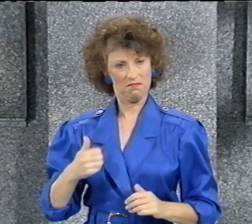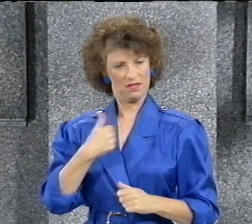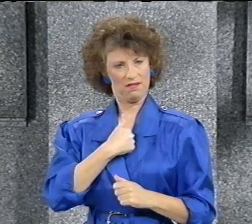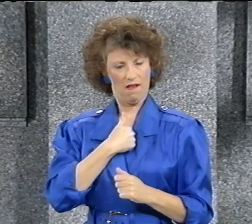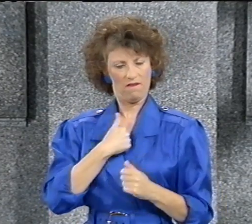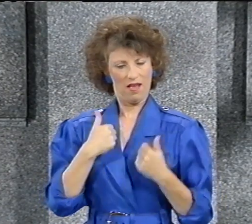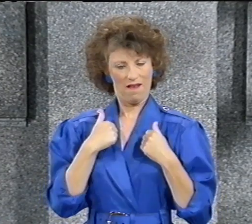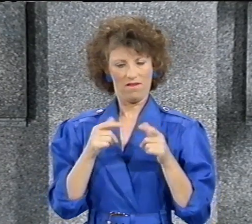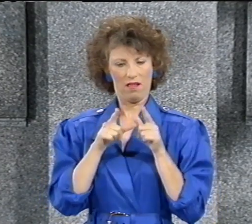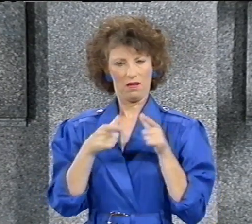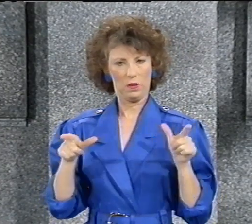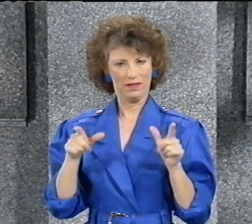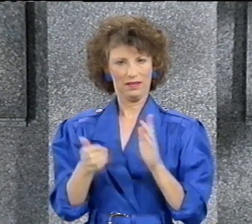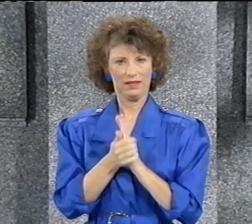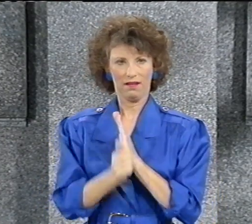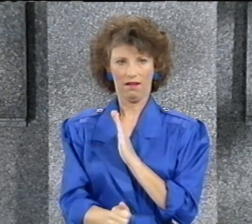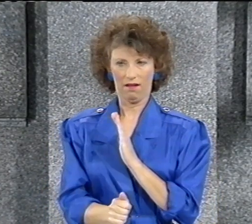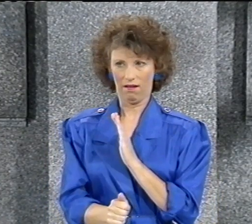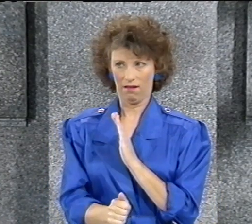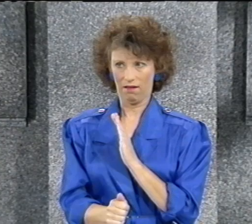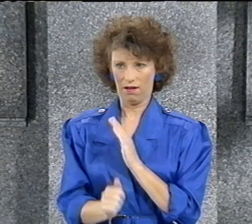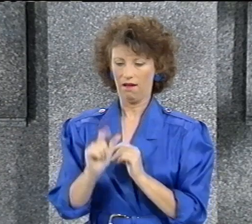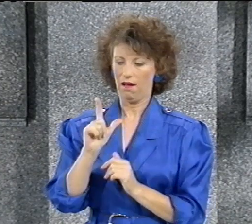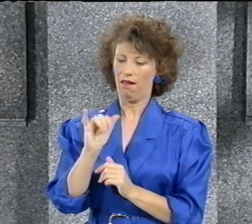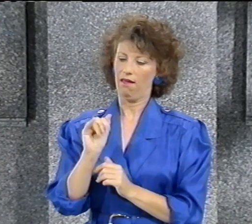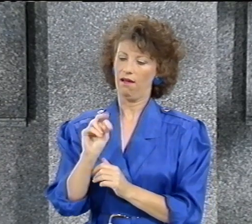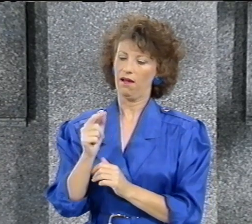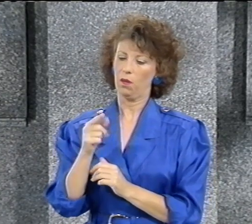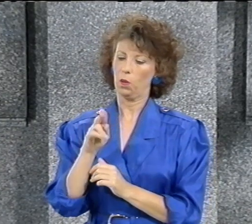we're human beings, we're linguistic beings.